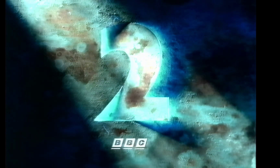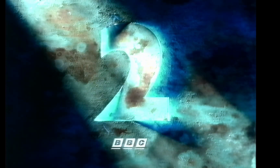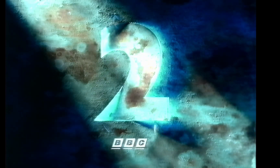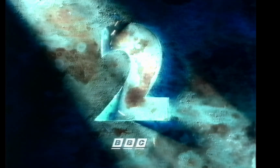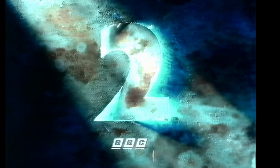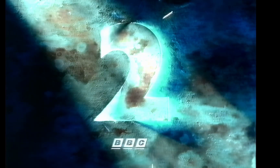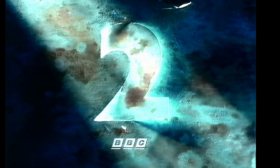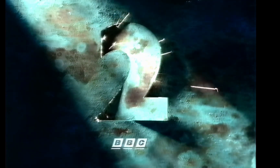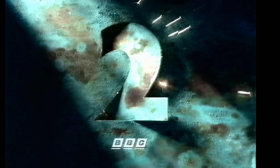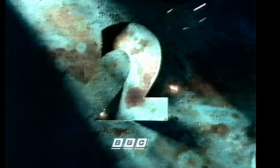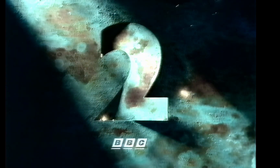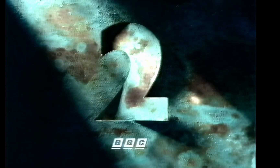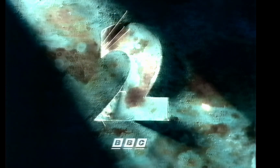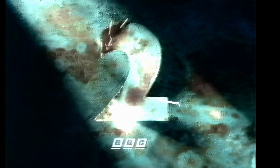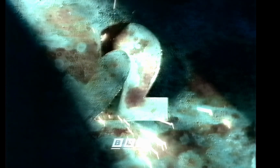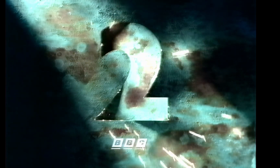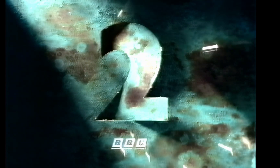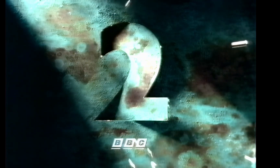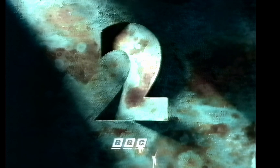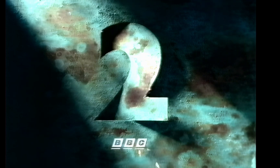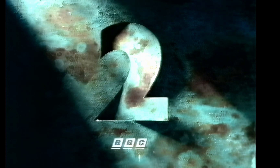Now on BBC Two, Linda Day with this week's See Here.